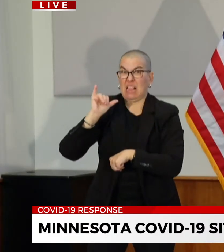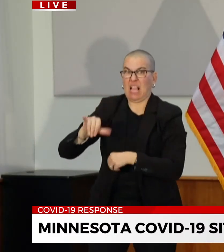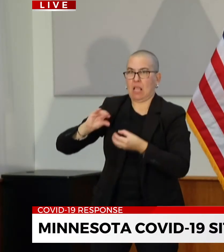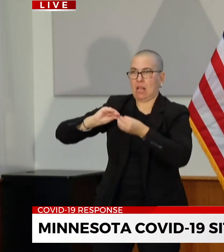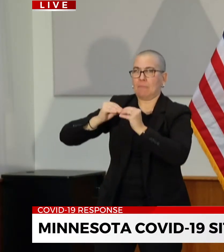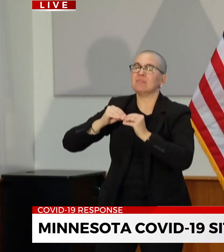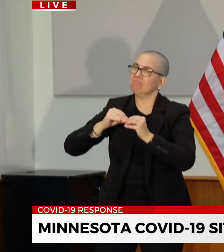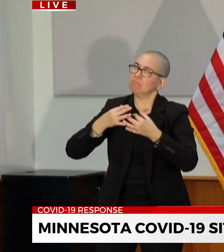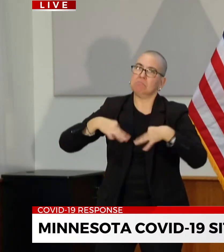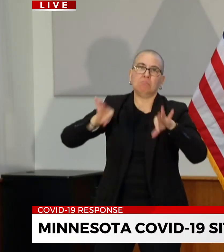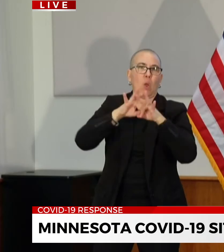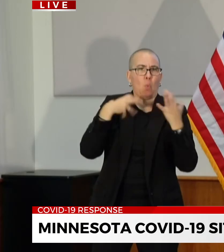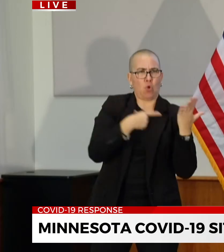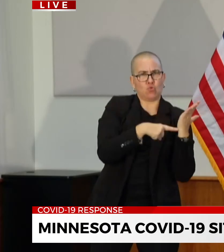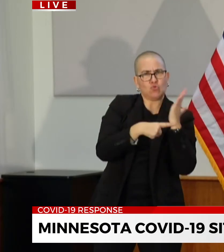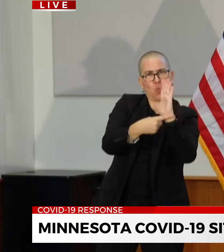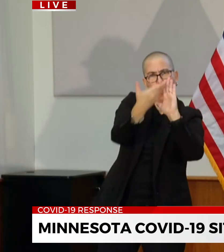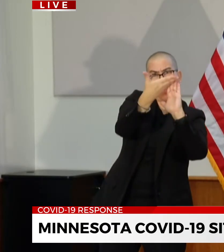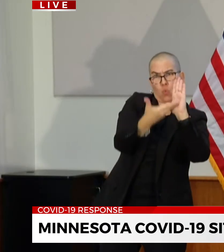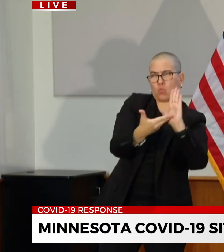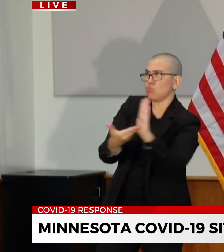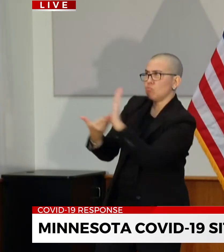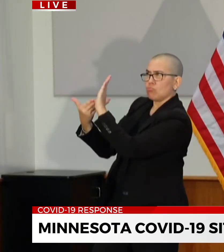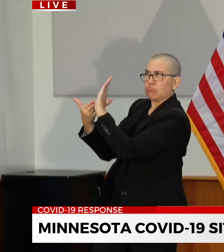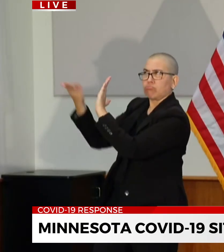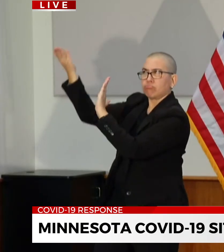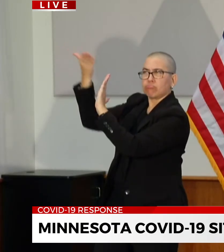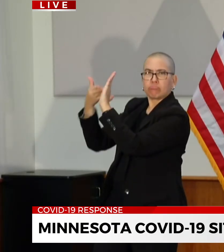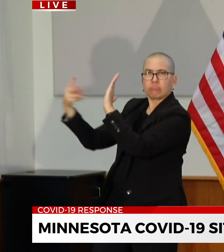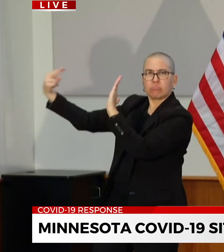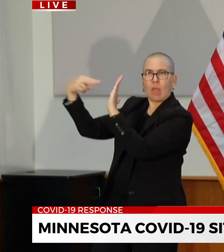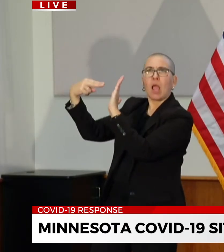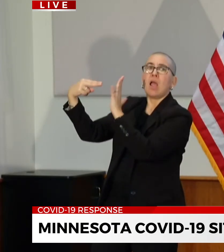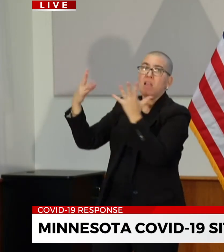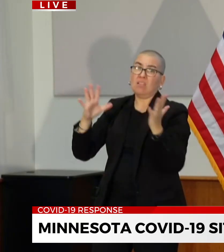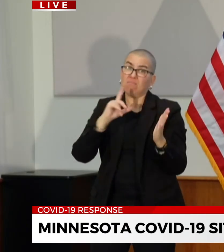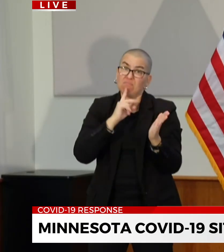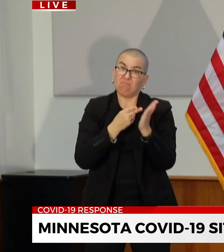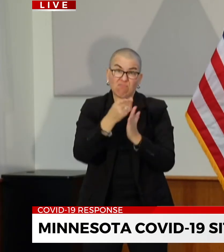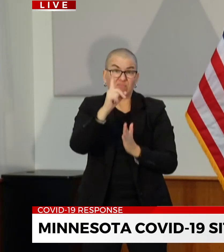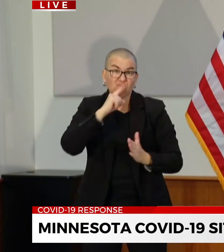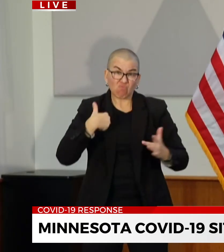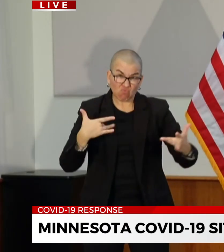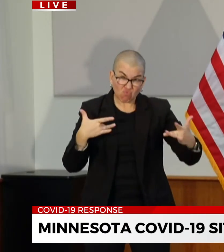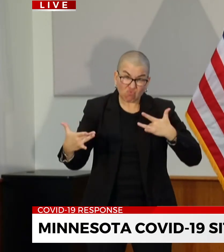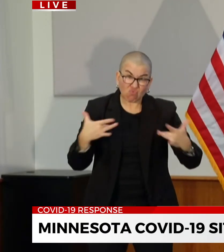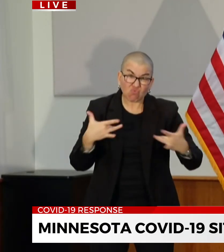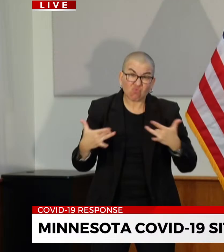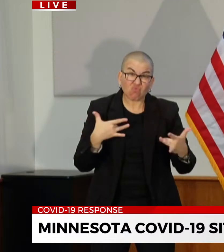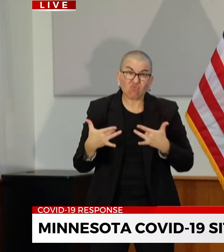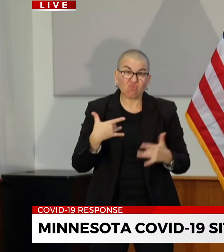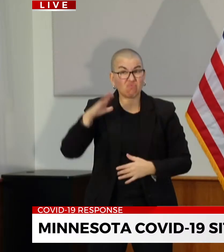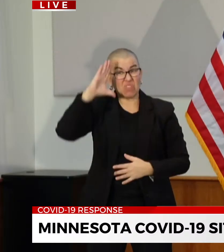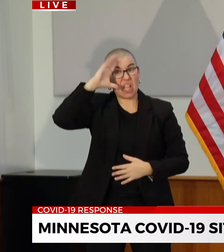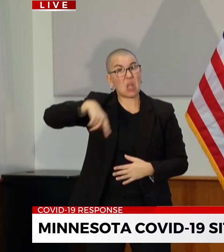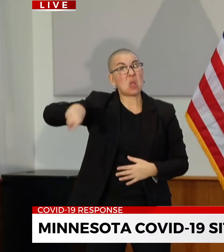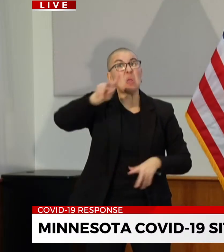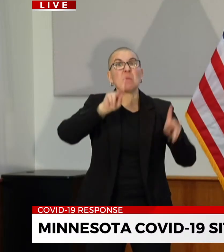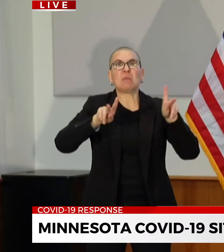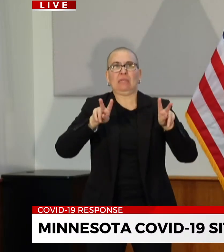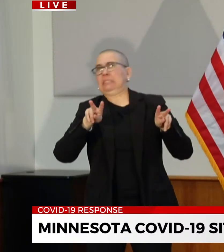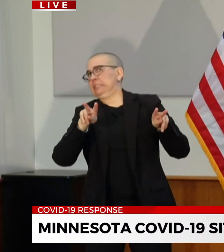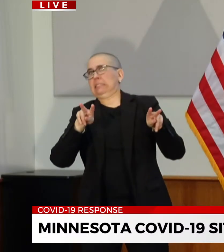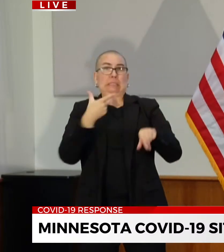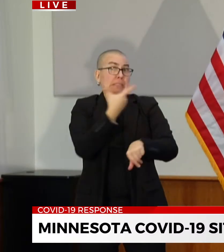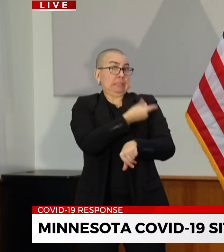needs to be clear. I candidly would tell you, deeply concerned about some of the mistrust around vaccines. I think we should always be skeptical. I think